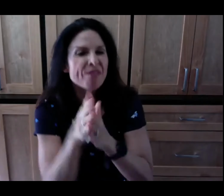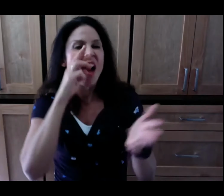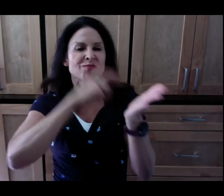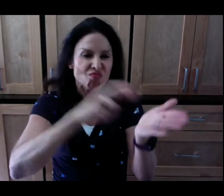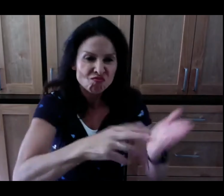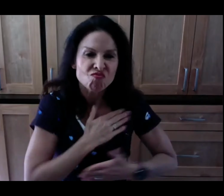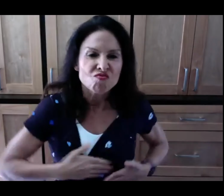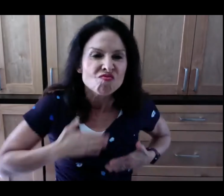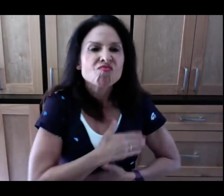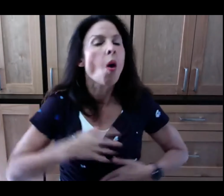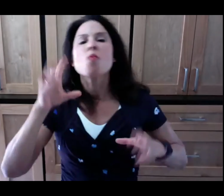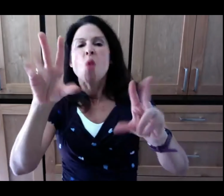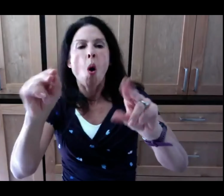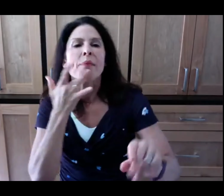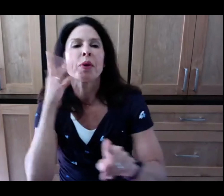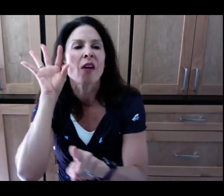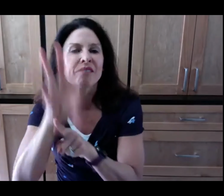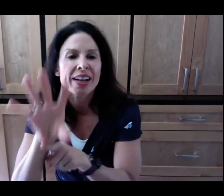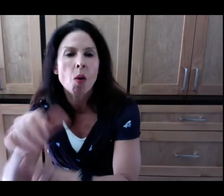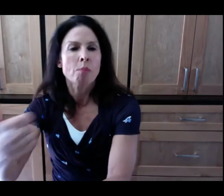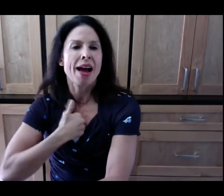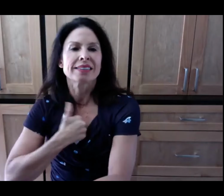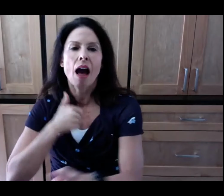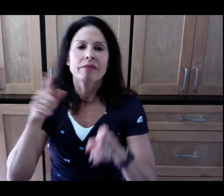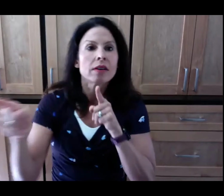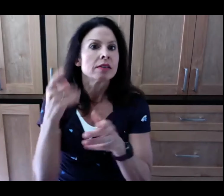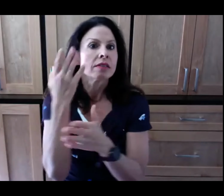you give them a choice, they're much more motivated to do the research. And